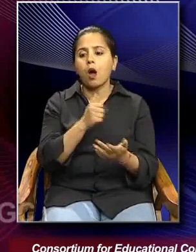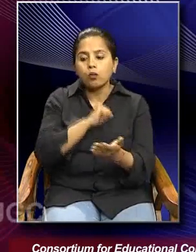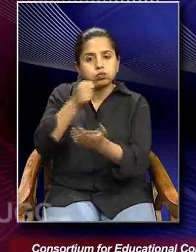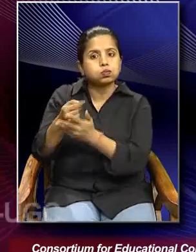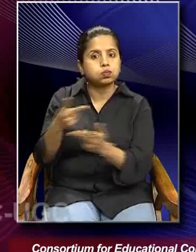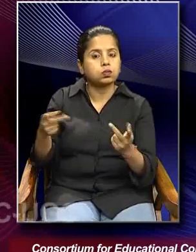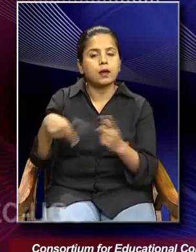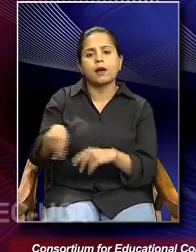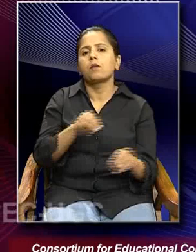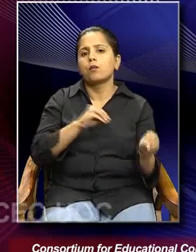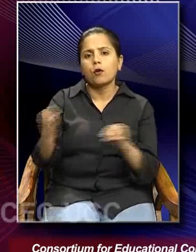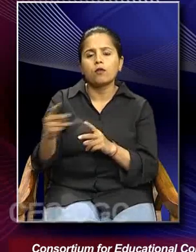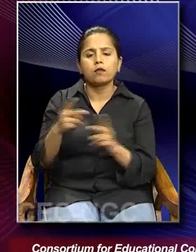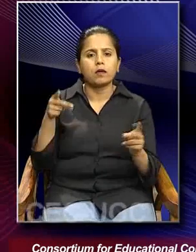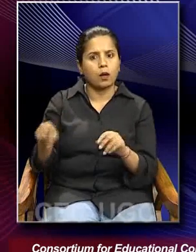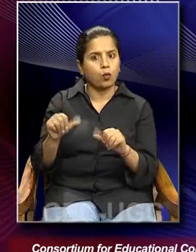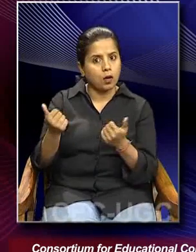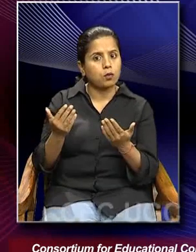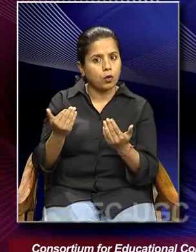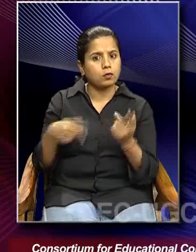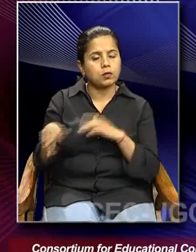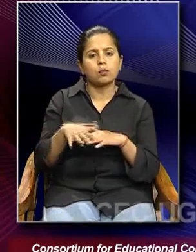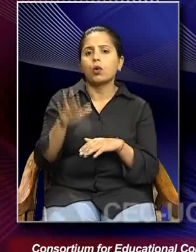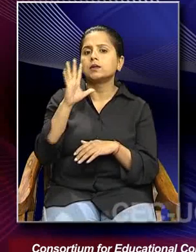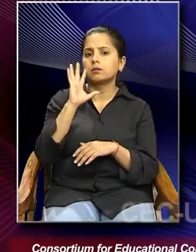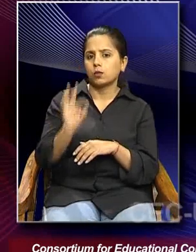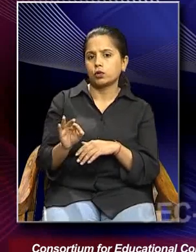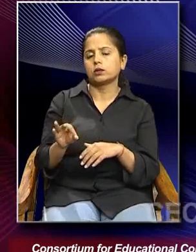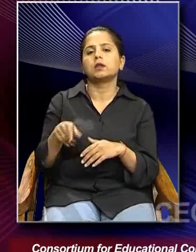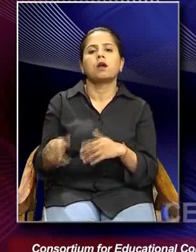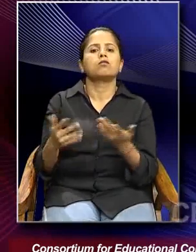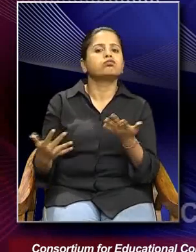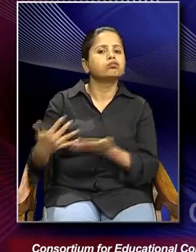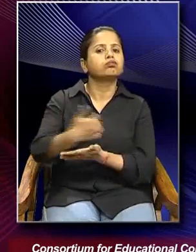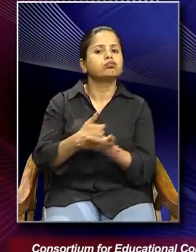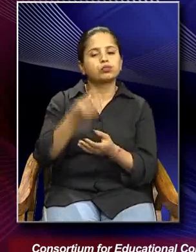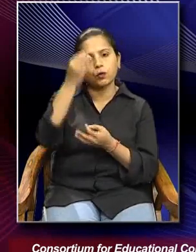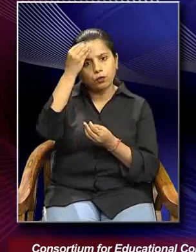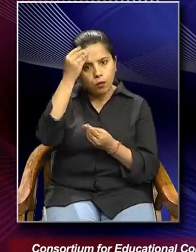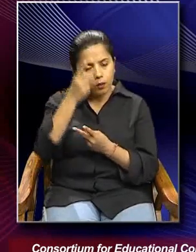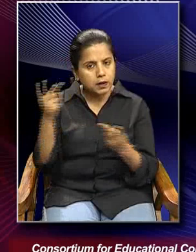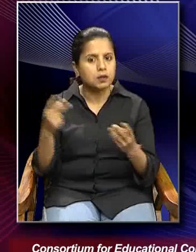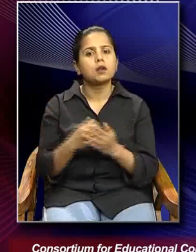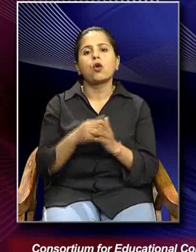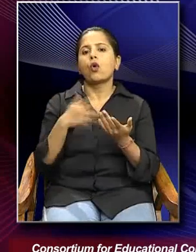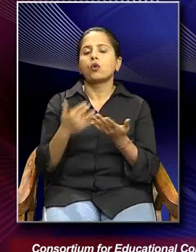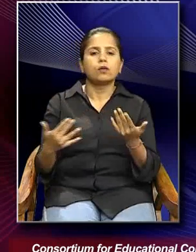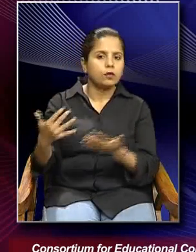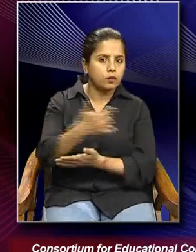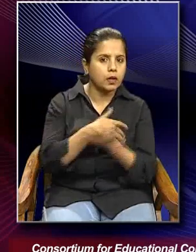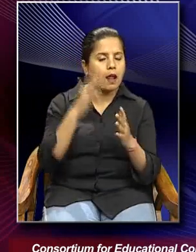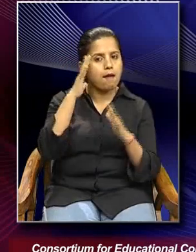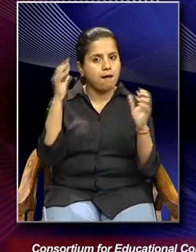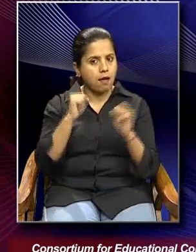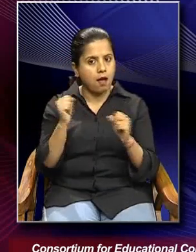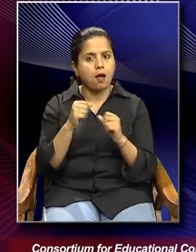these migration capabilities becomes an important source of information and source of comfort